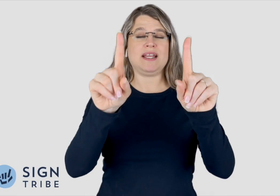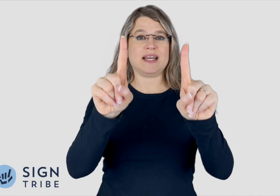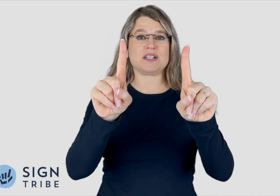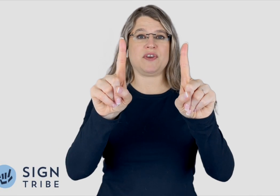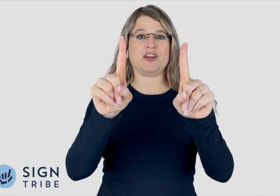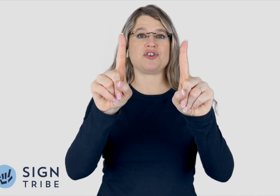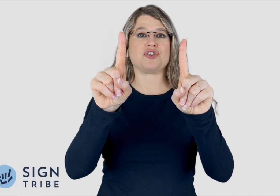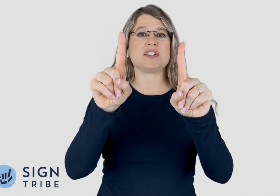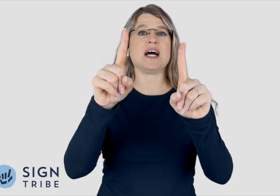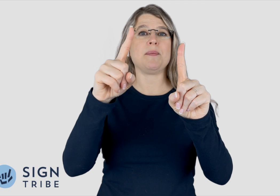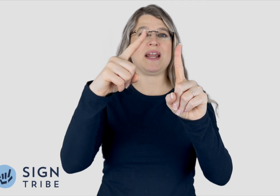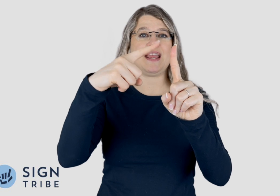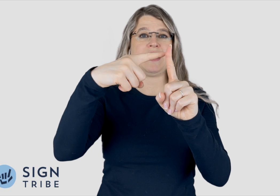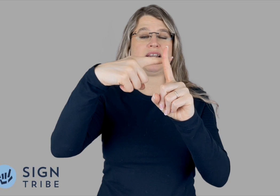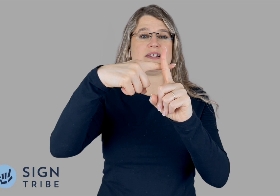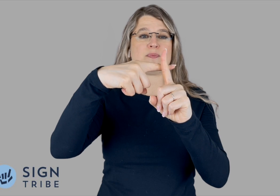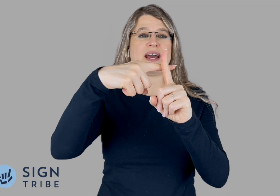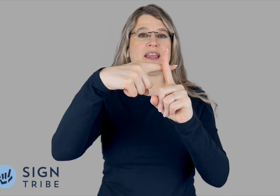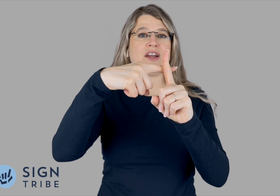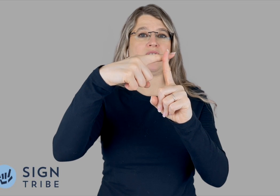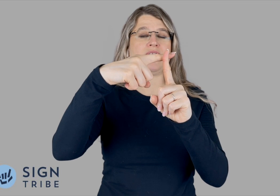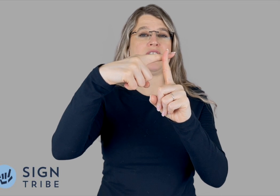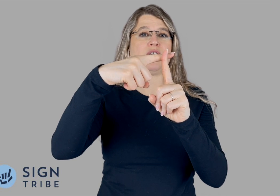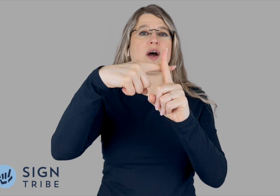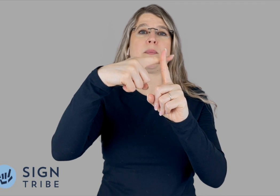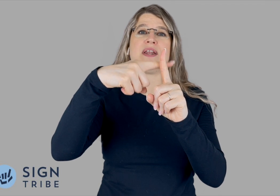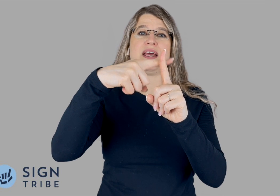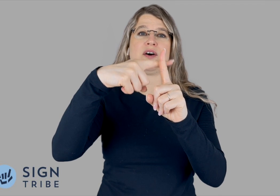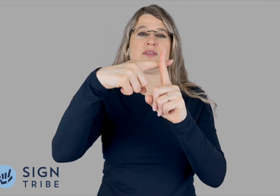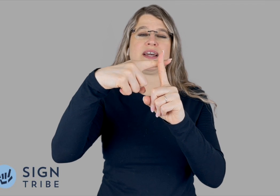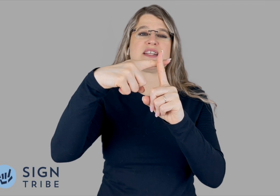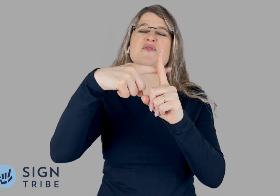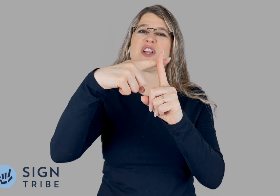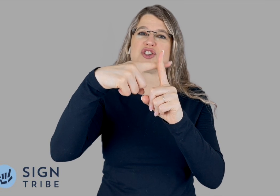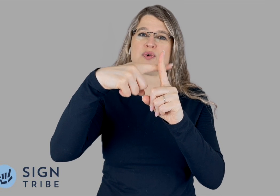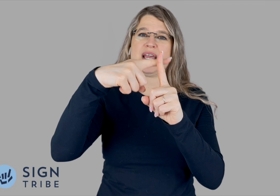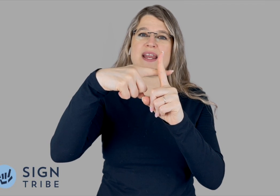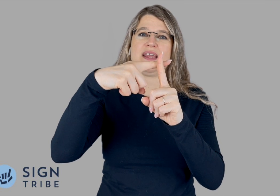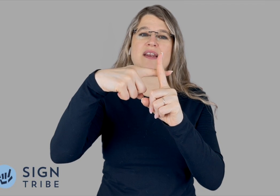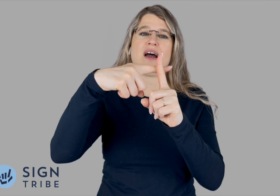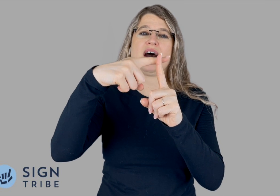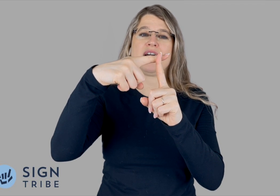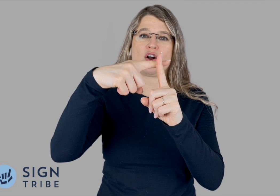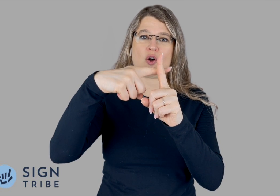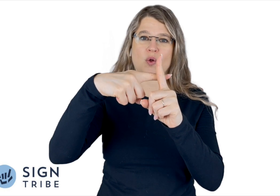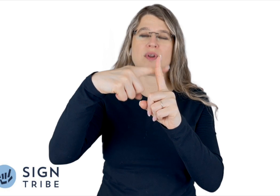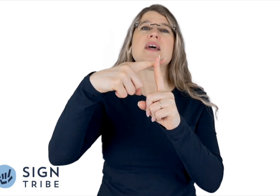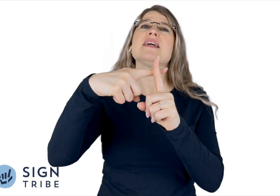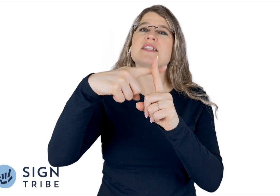index fingers, your dominant hand is back here, and then go up and down like it's fluctuating in hot, cold